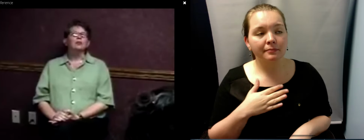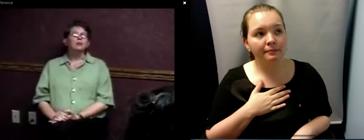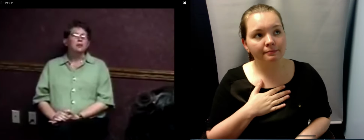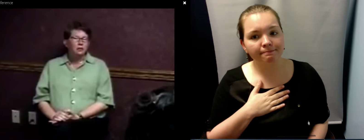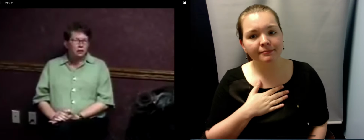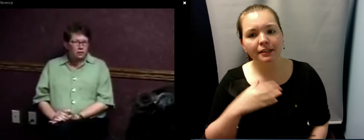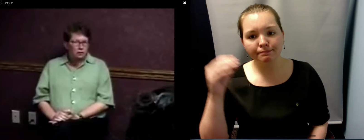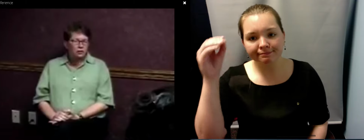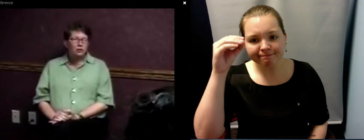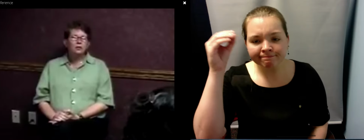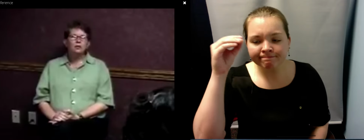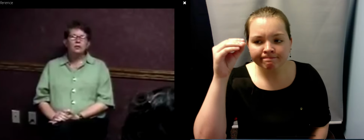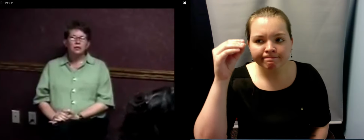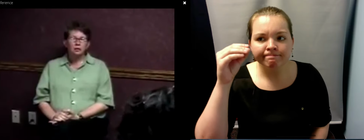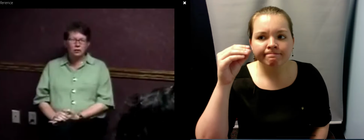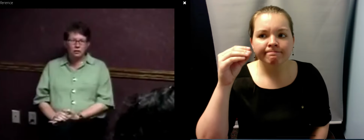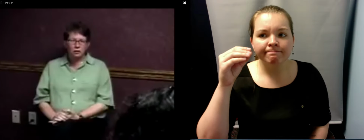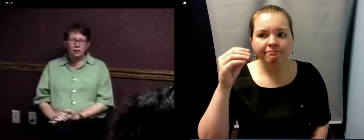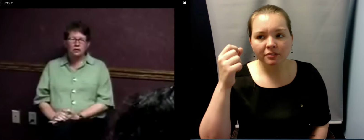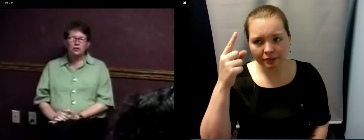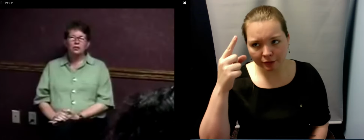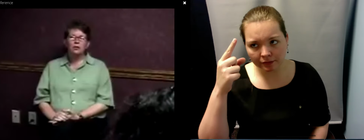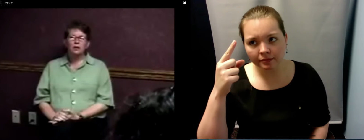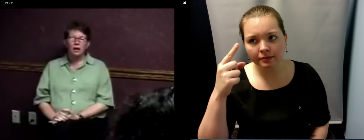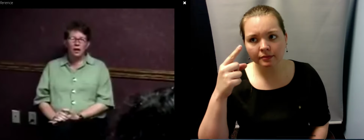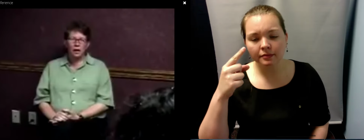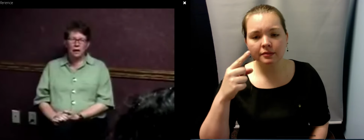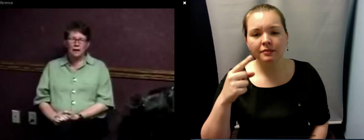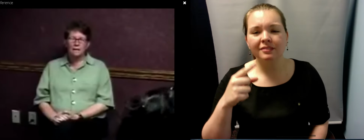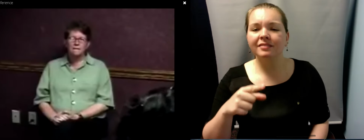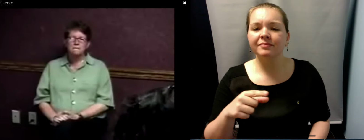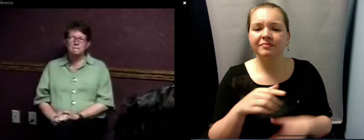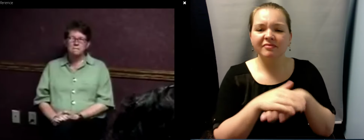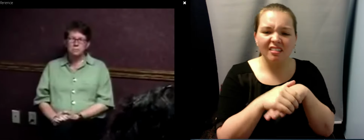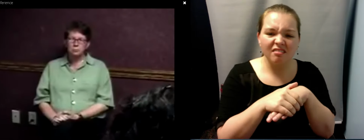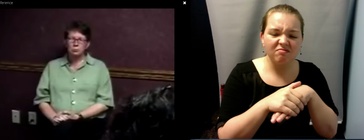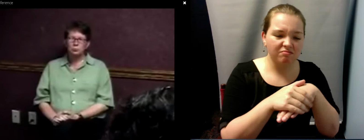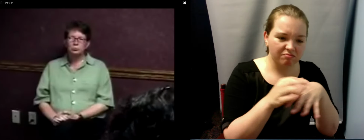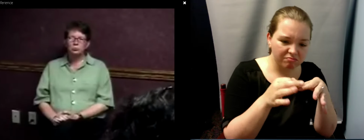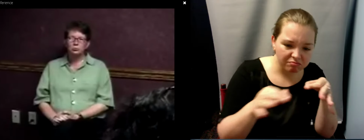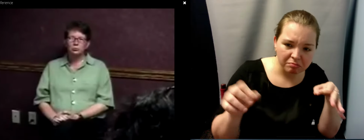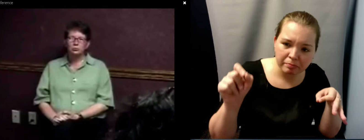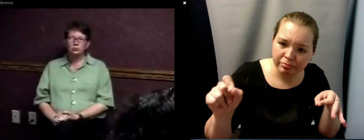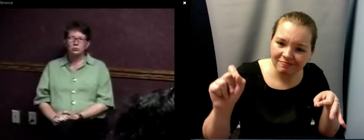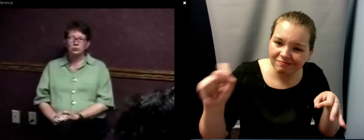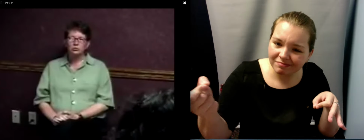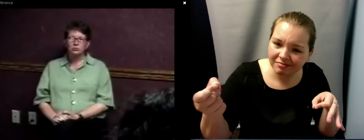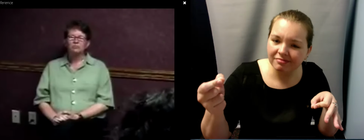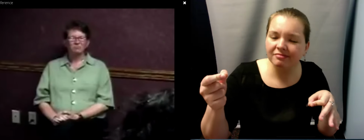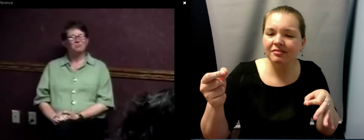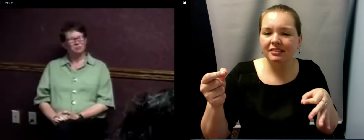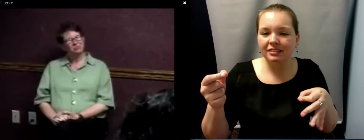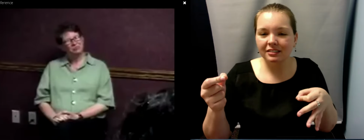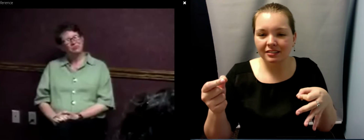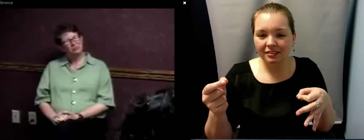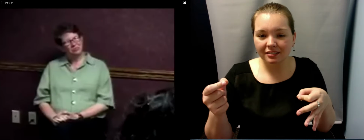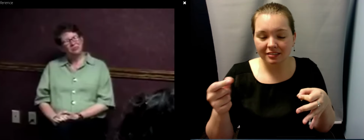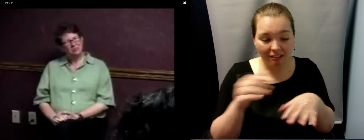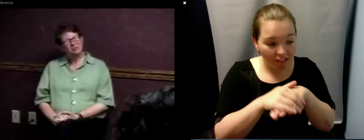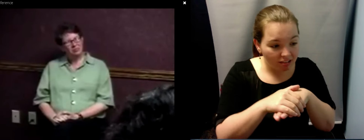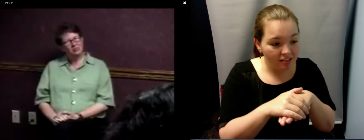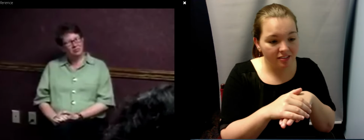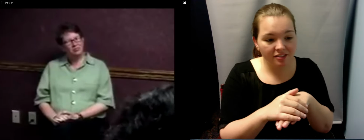understanding that punctuation, like in written punctuation, doesn't occur in sign language, like it's not overt. The interpreter